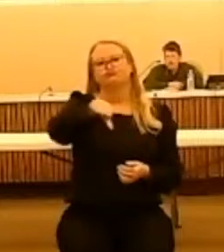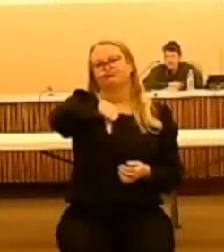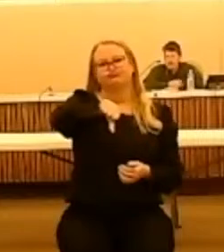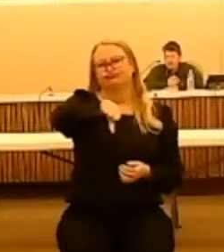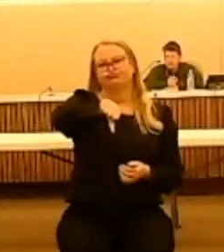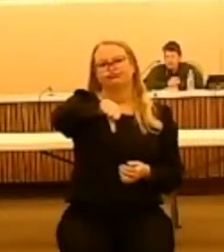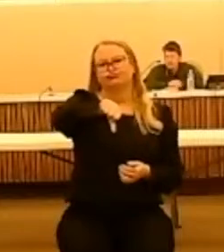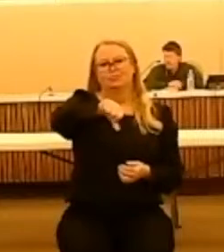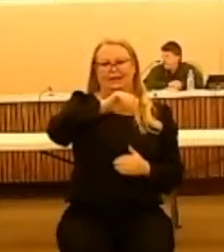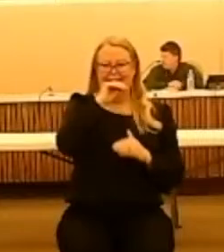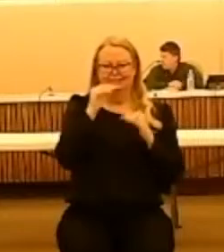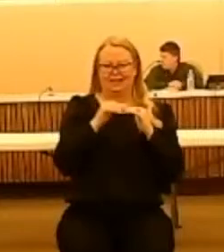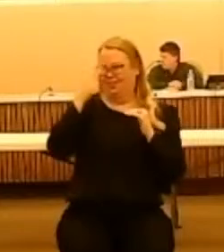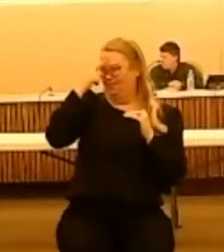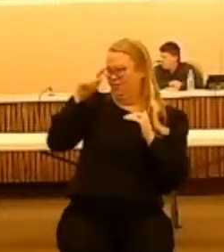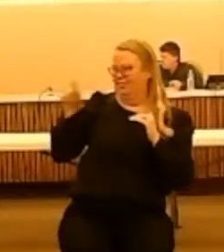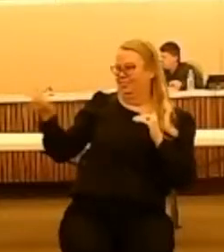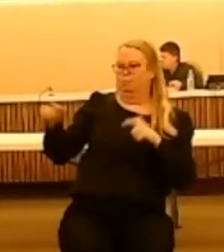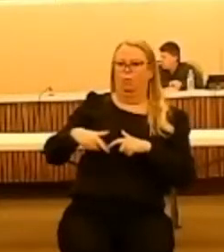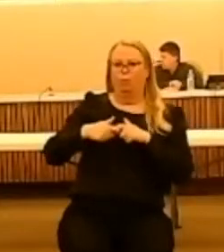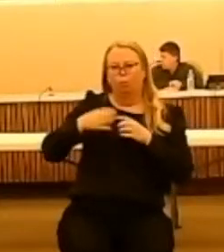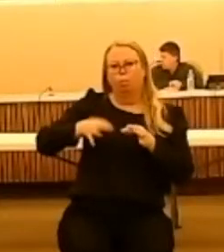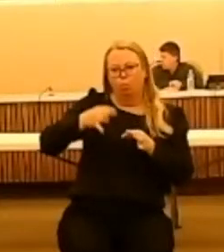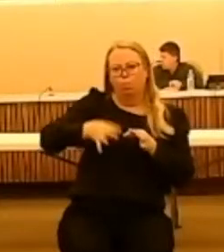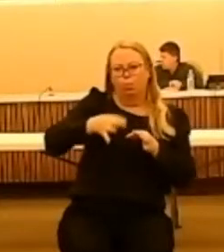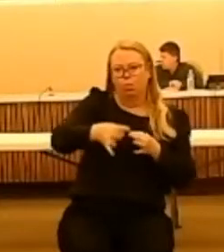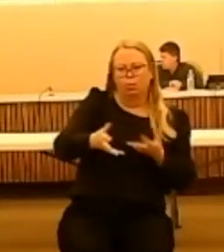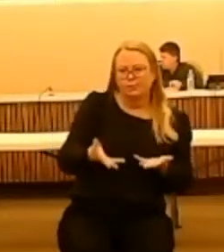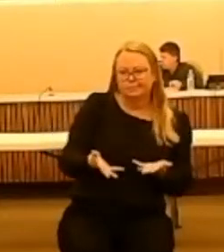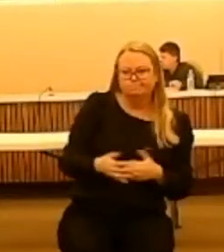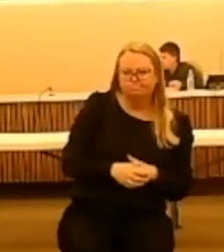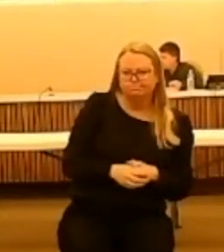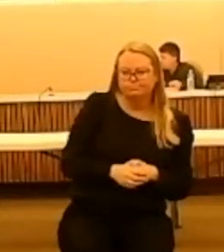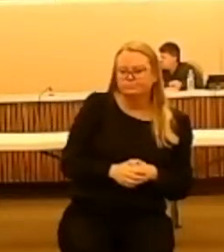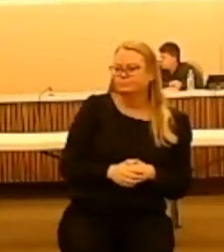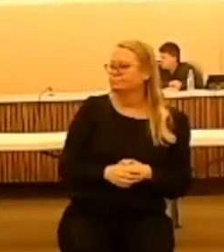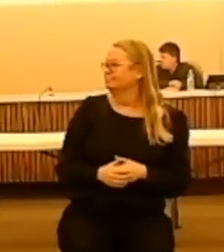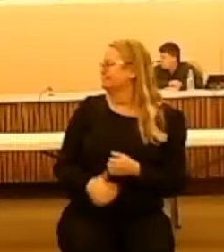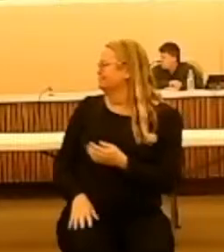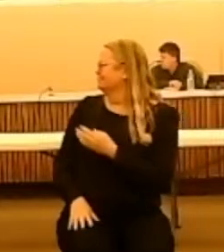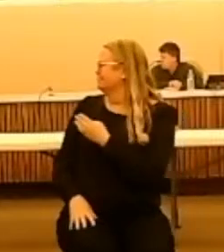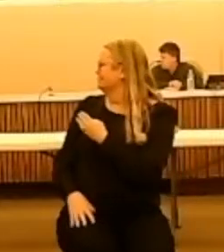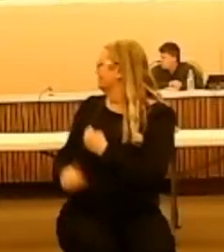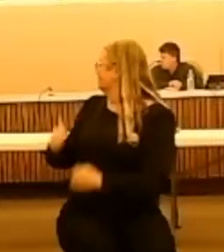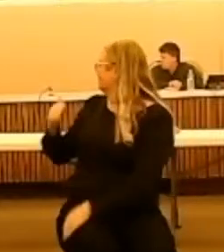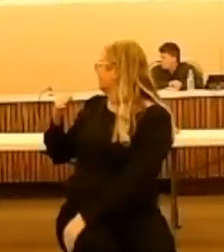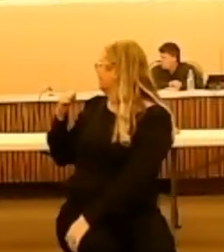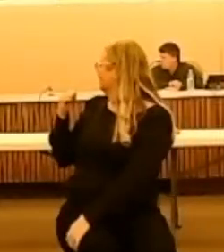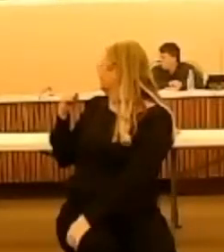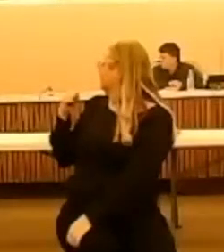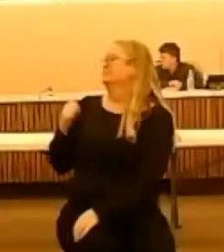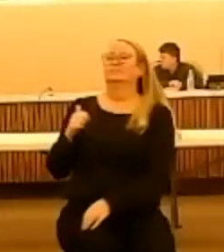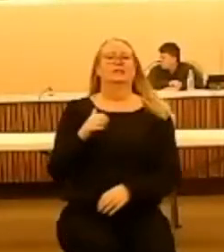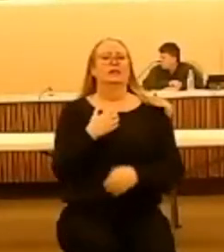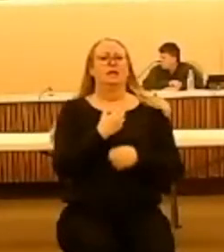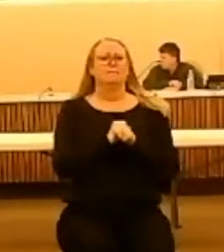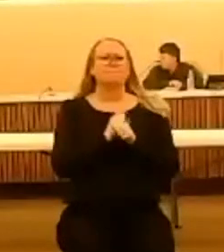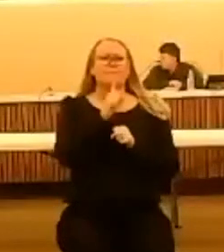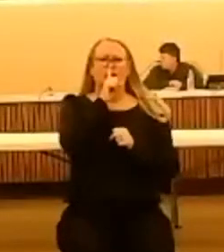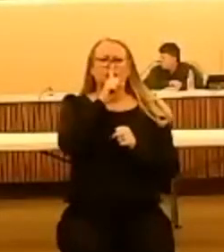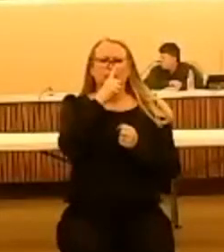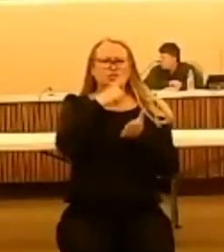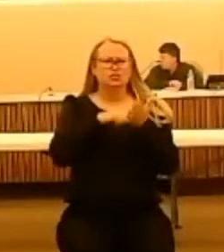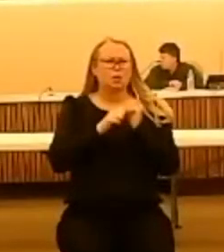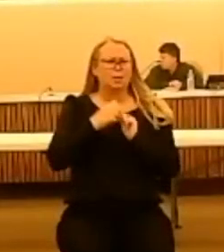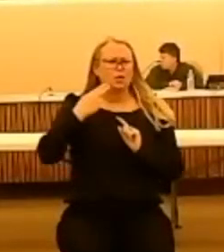That's not fair to the developer. Just have we checked with the historic site committee to make sure that this particular